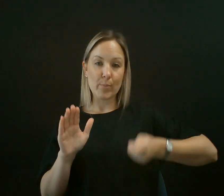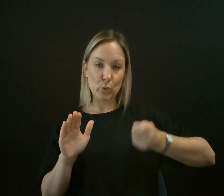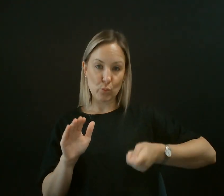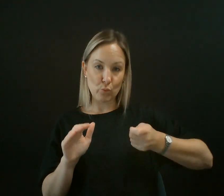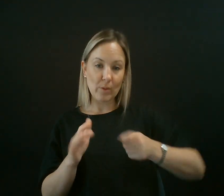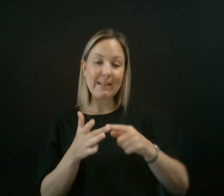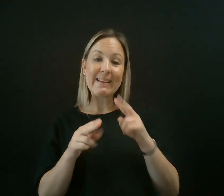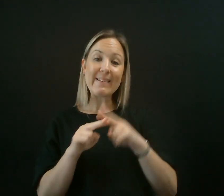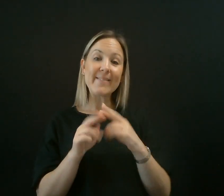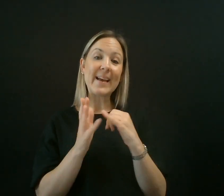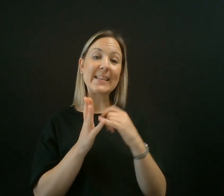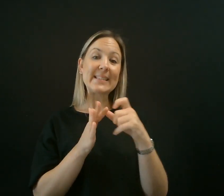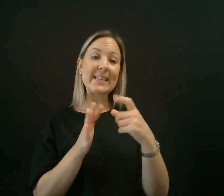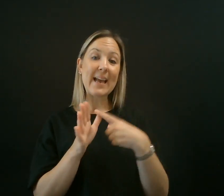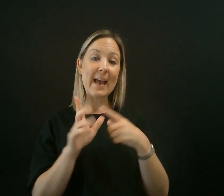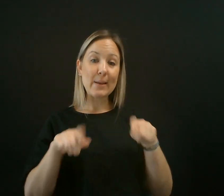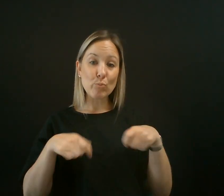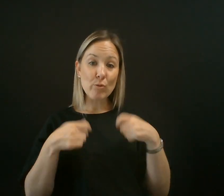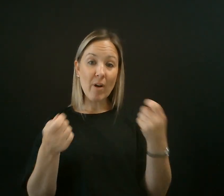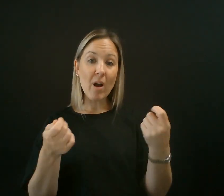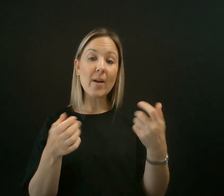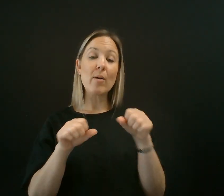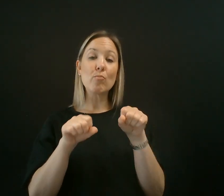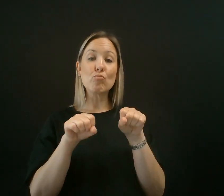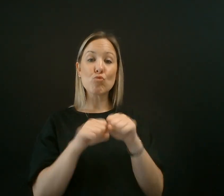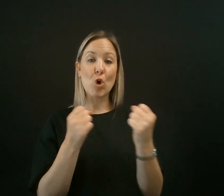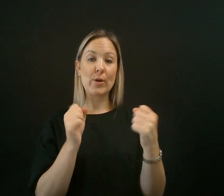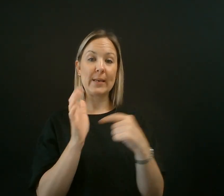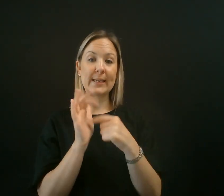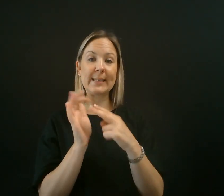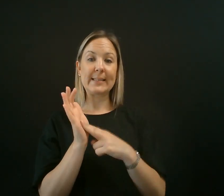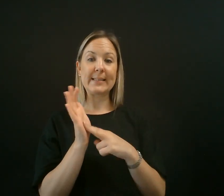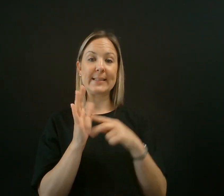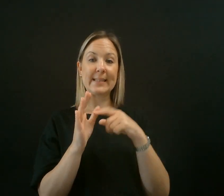if the SDA provider has broken the tenancy agreement.